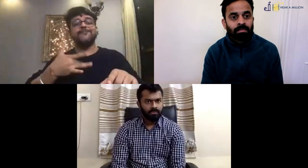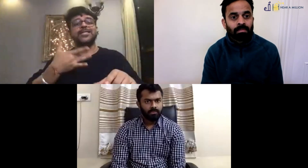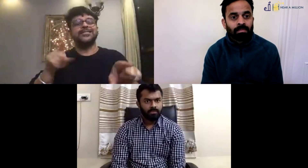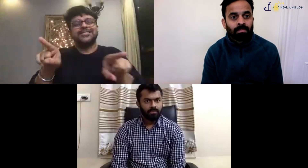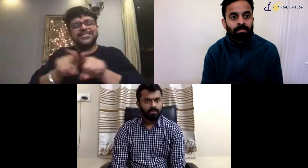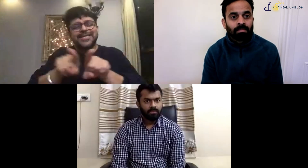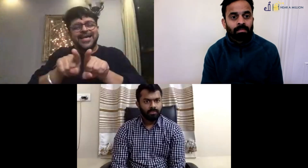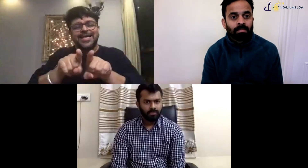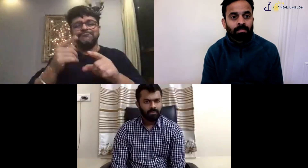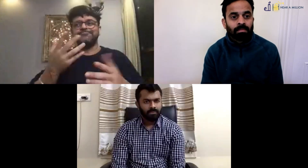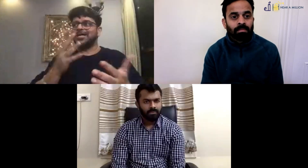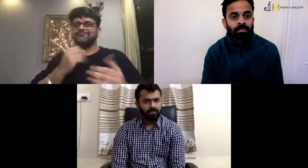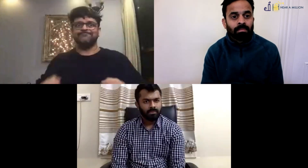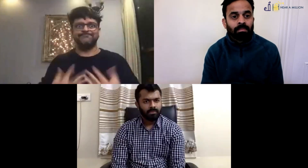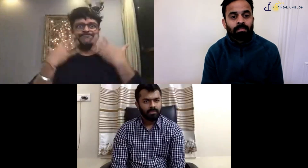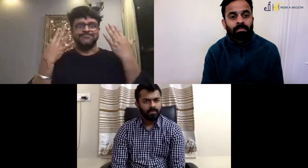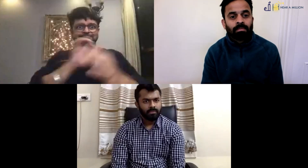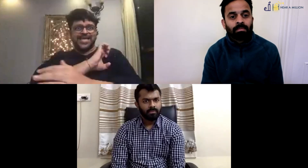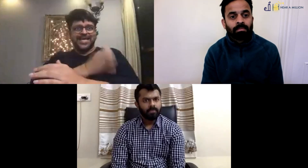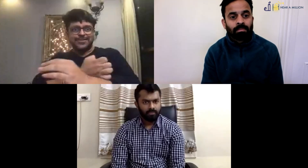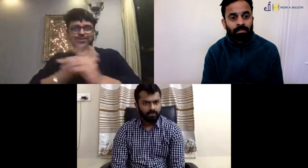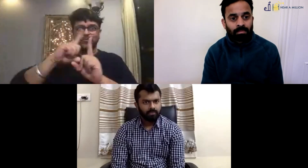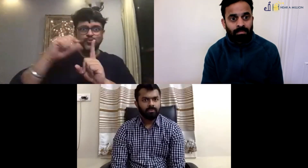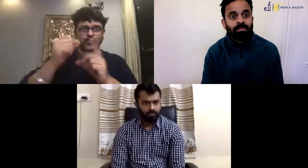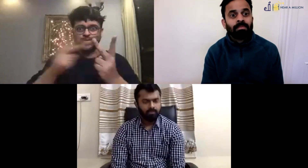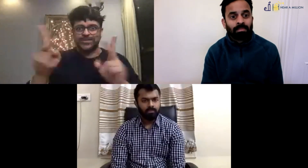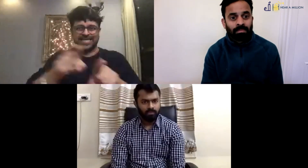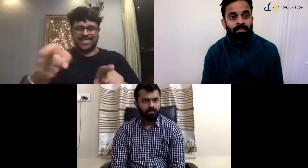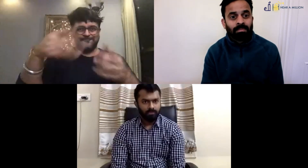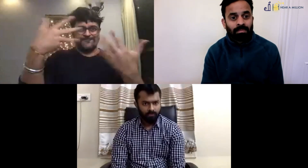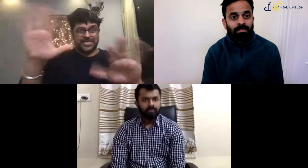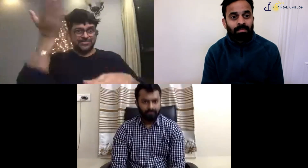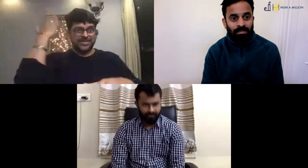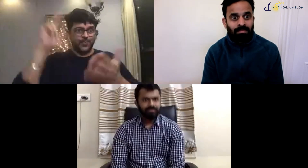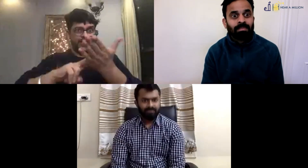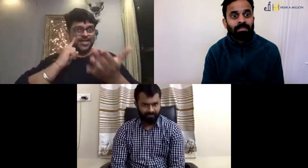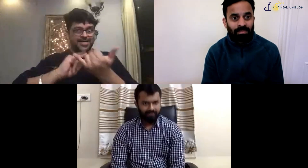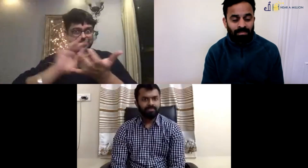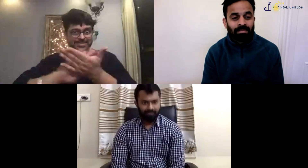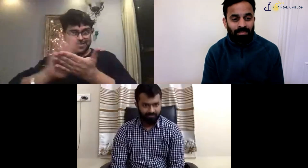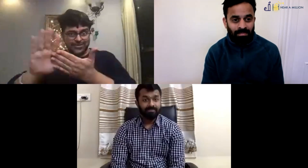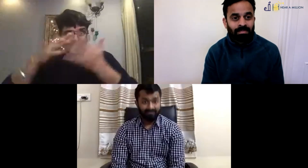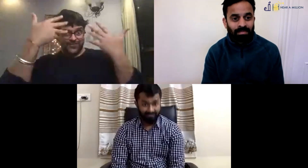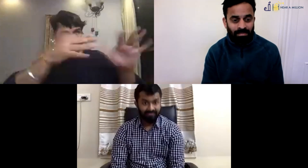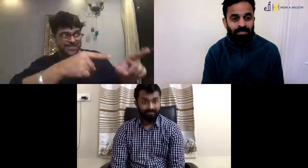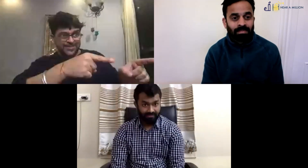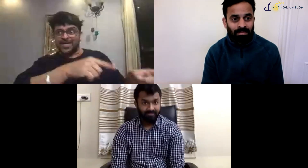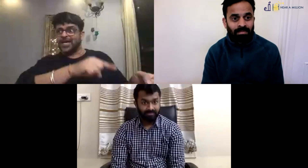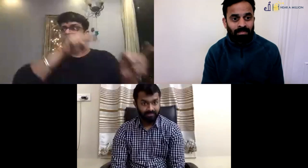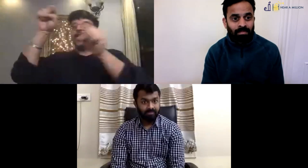course, and do they feel the same way, like with the same energy to do things like you guys have been doing?